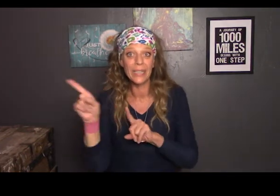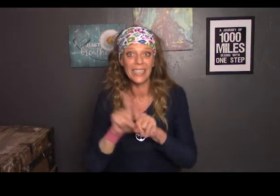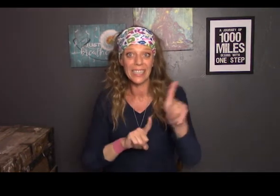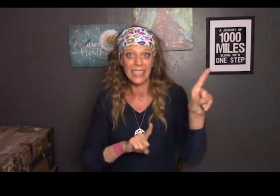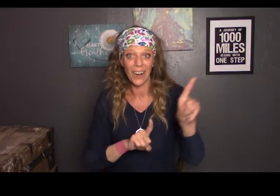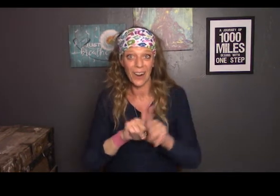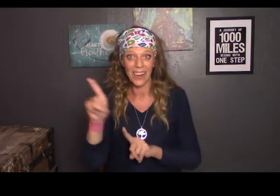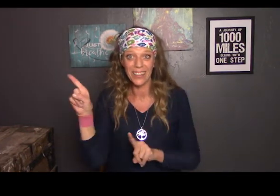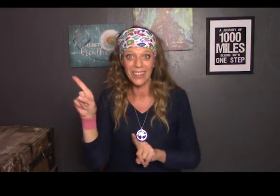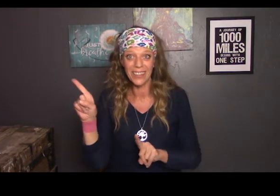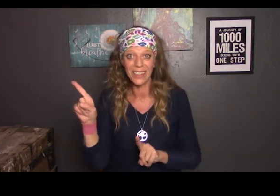Star,